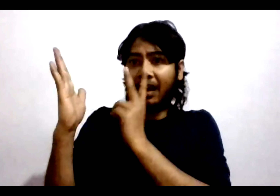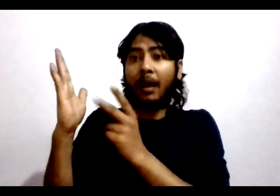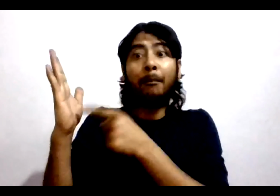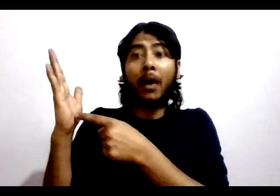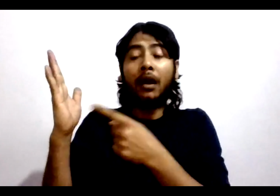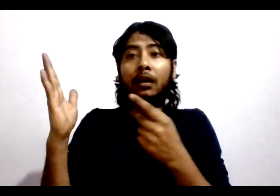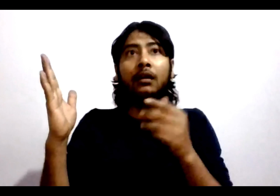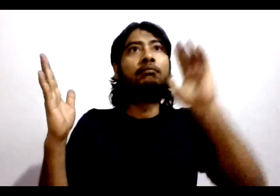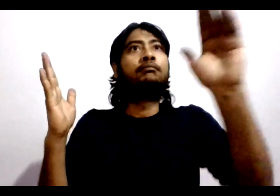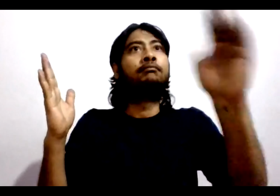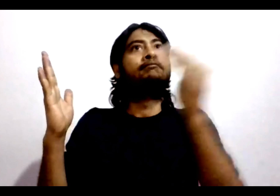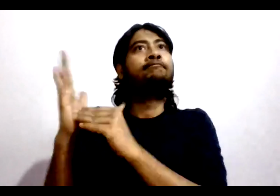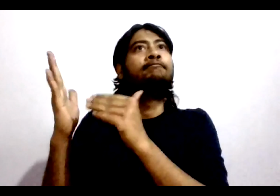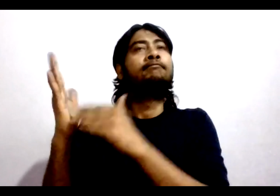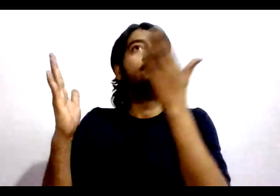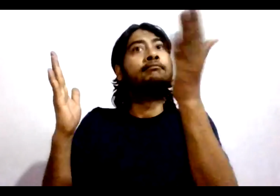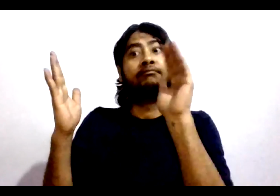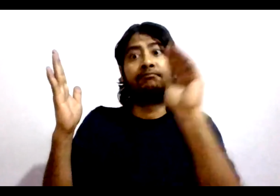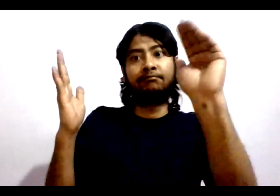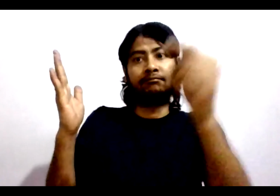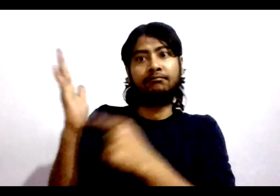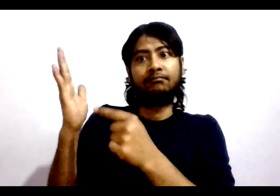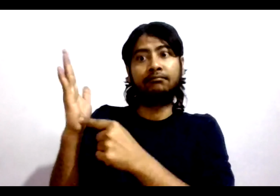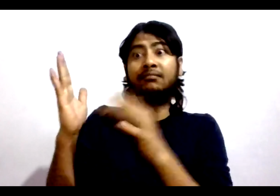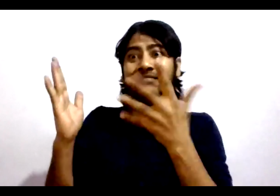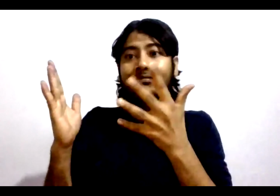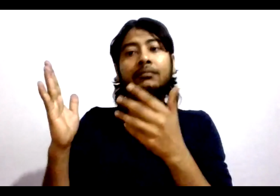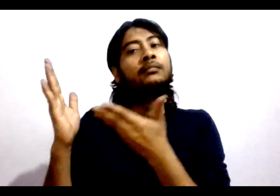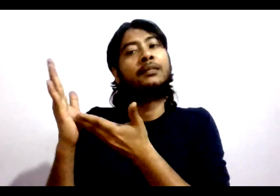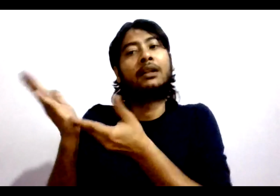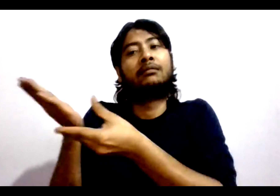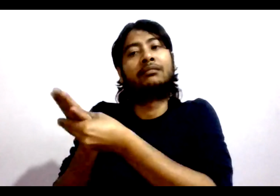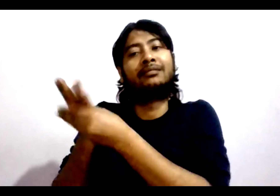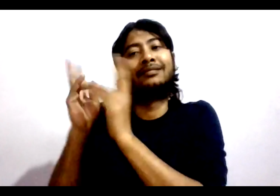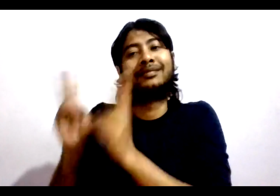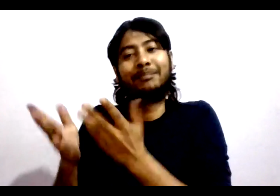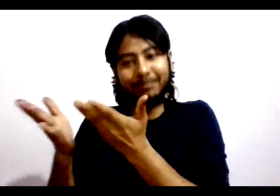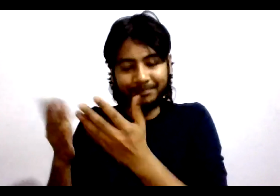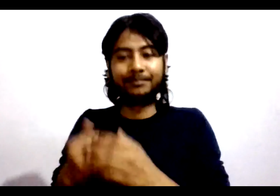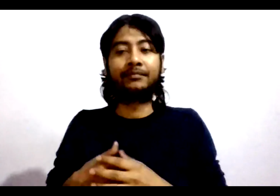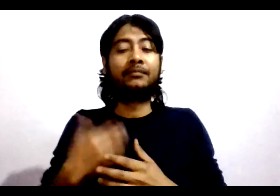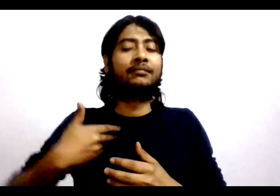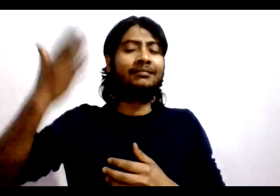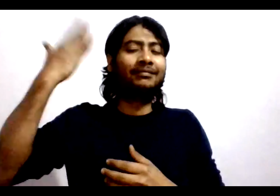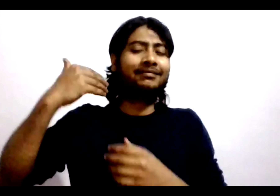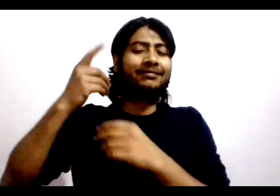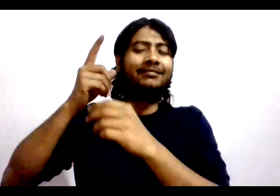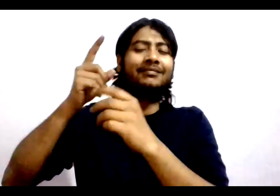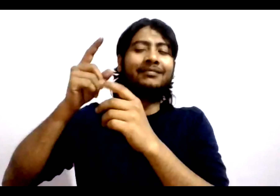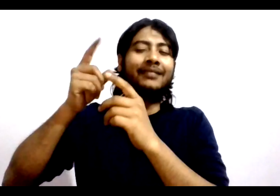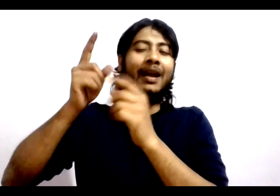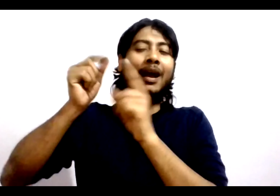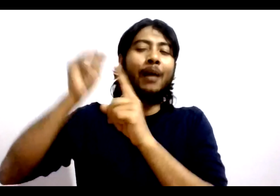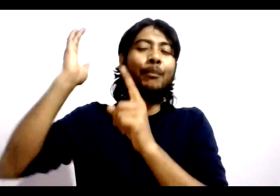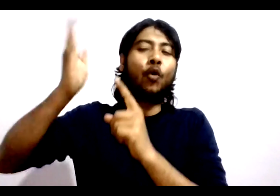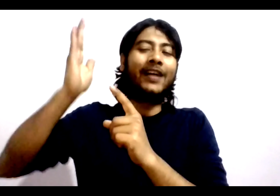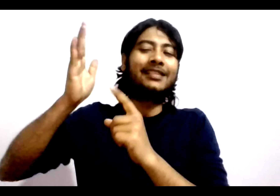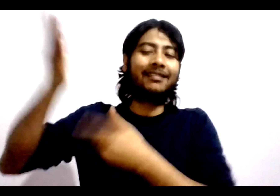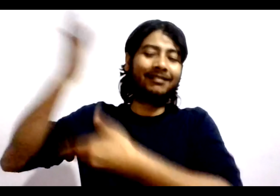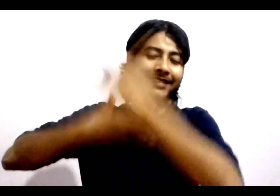So I can recall one of my professors calling that I know that the very crude words he used to say, but we used to laugh also,